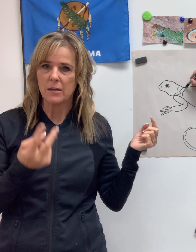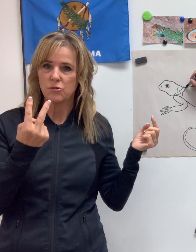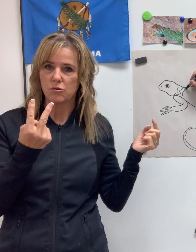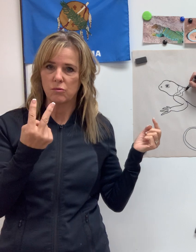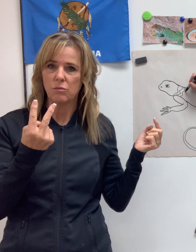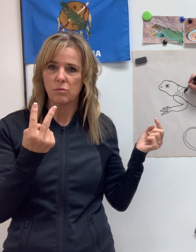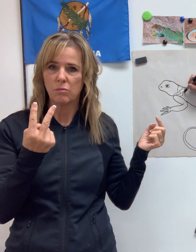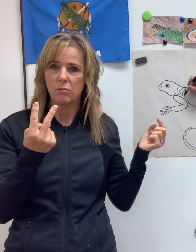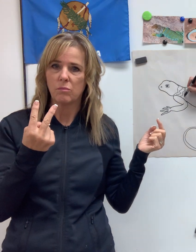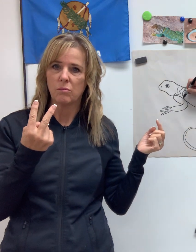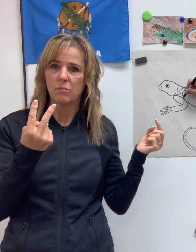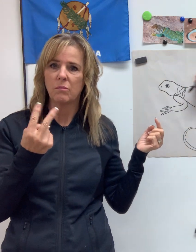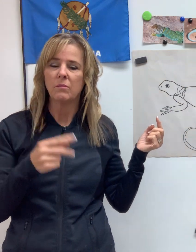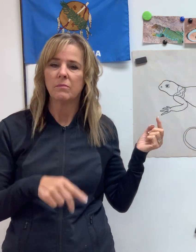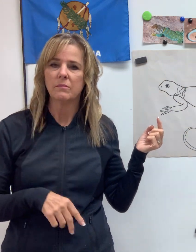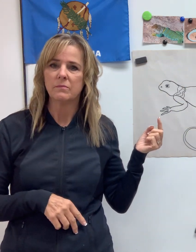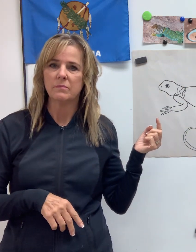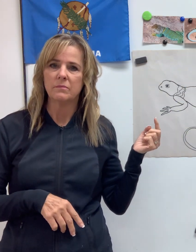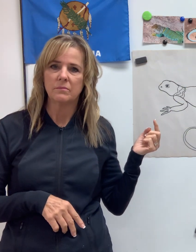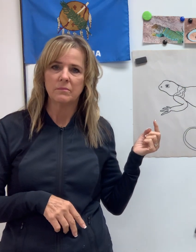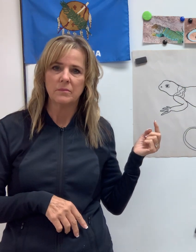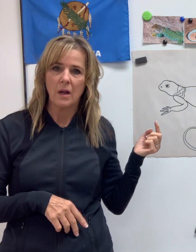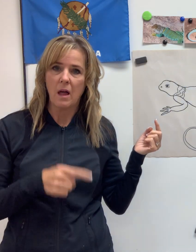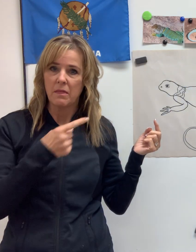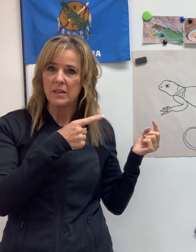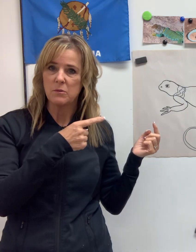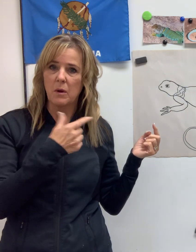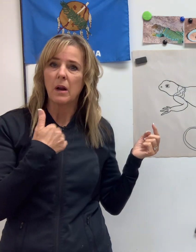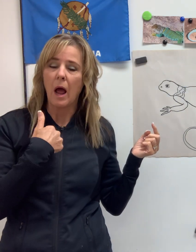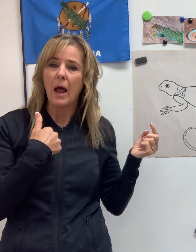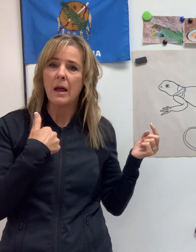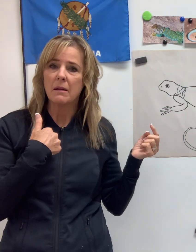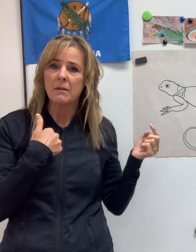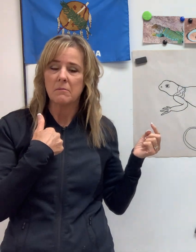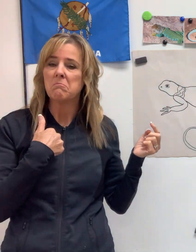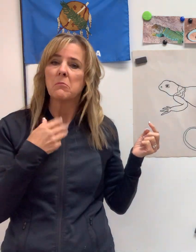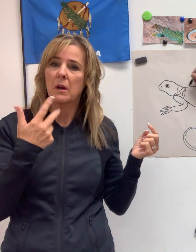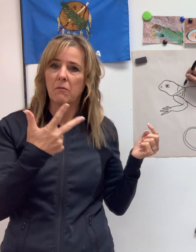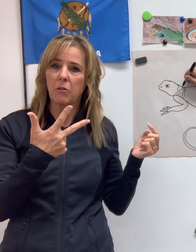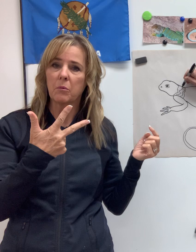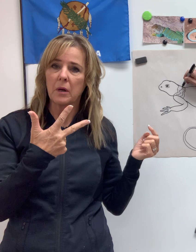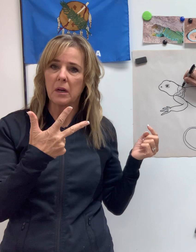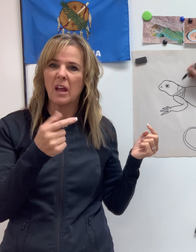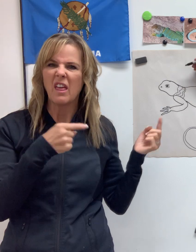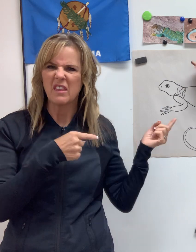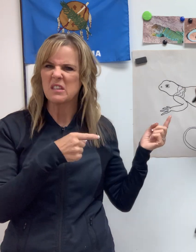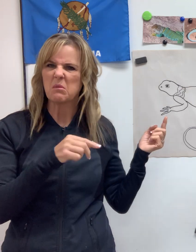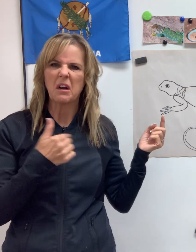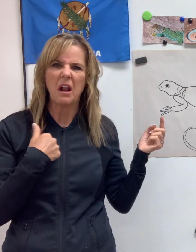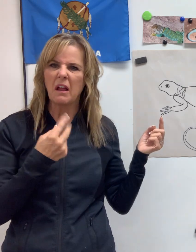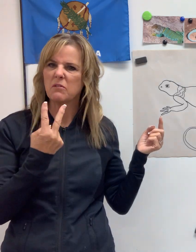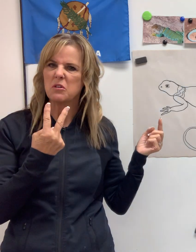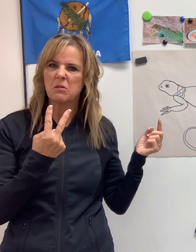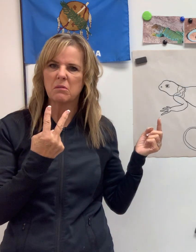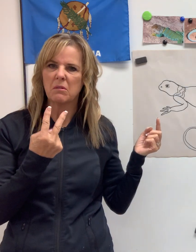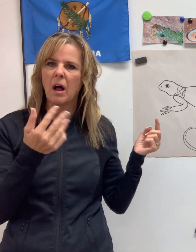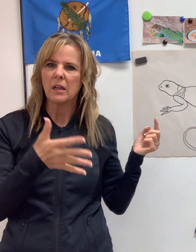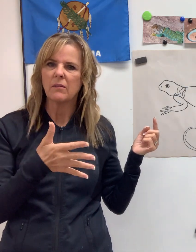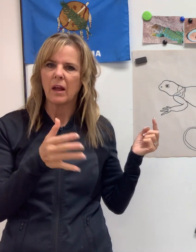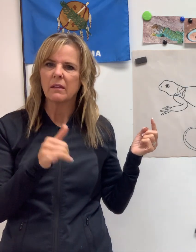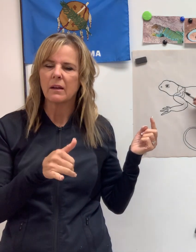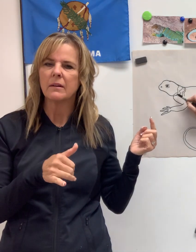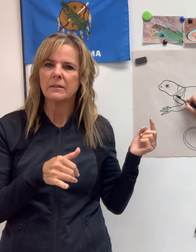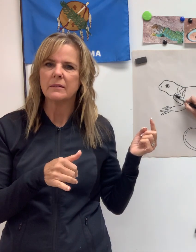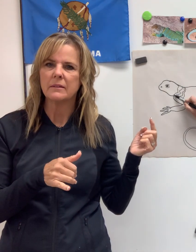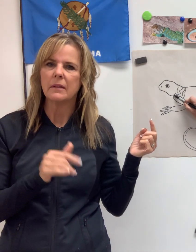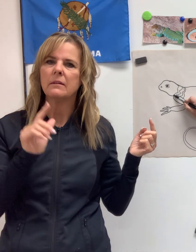of these stripes going across. On this one, I had room for 3, so I had 3. On this one, I think I'll just have 2. I'll just leave it like that.